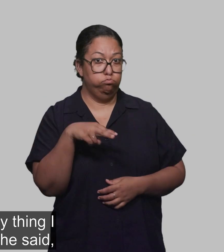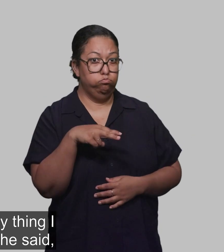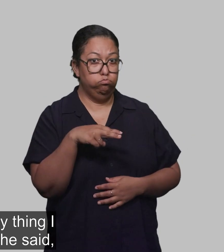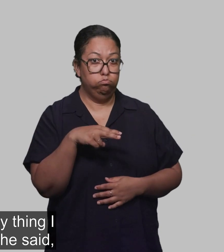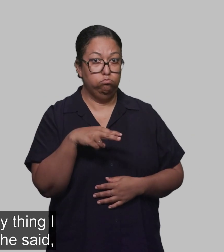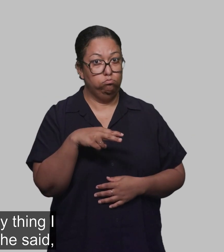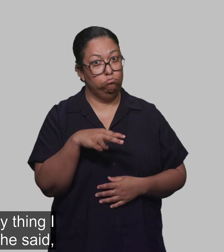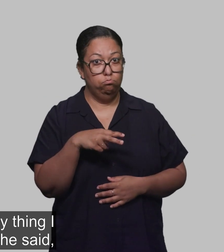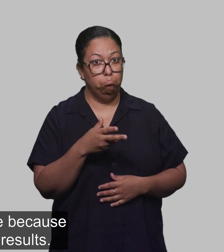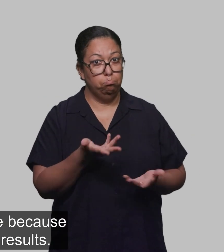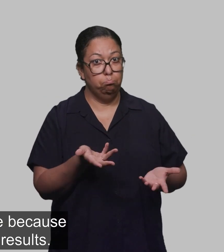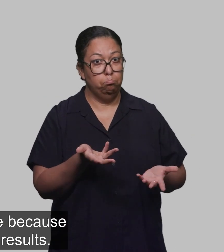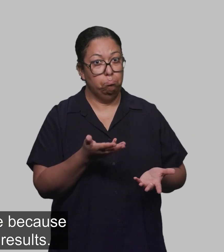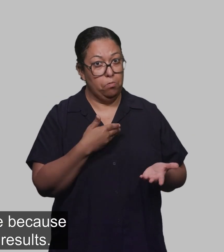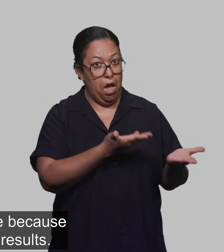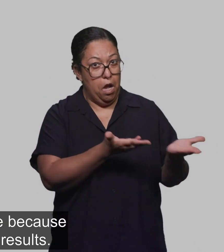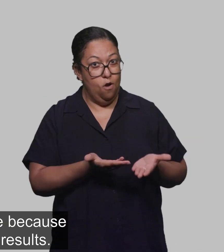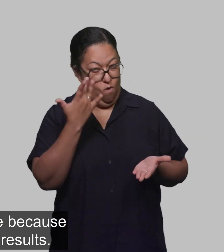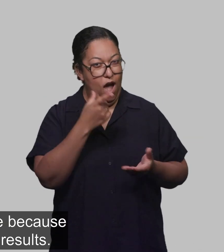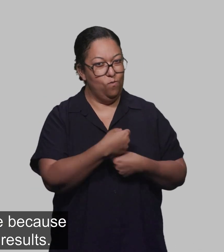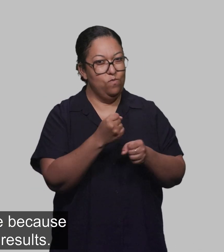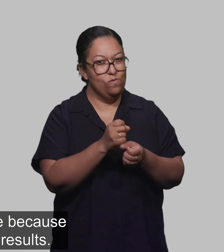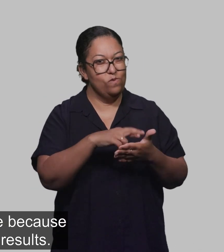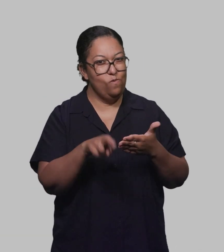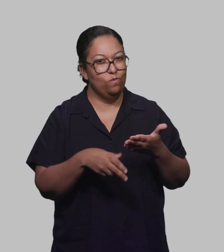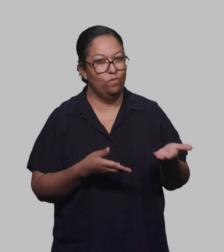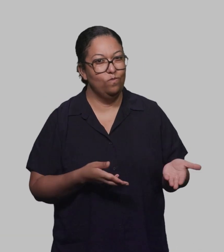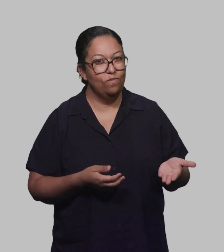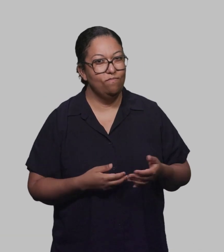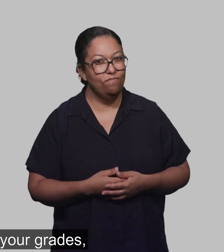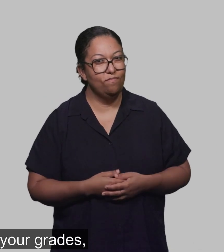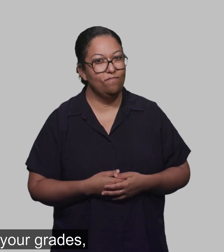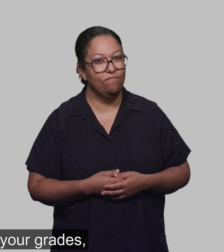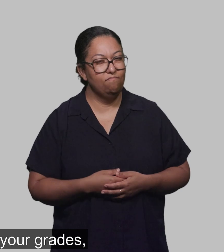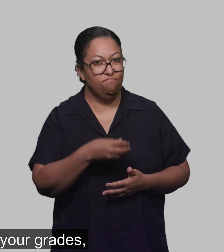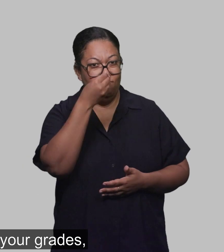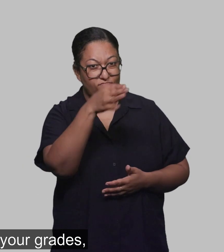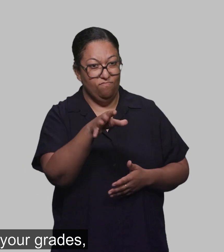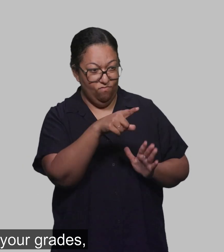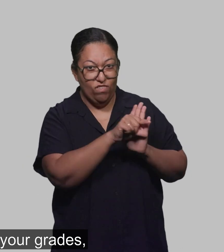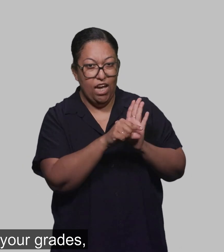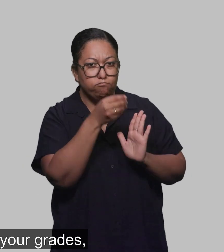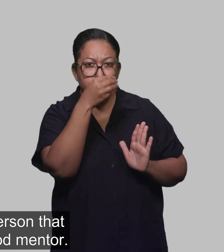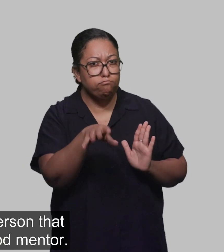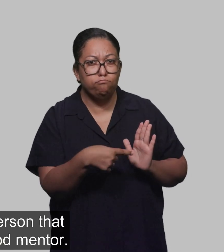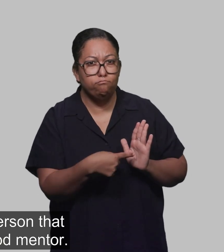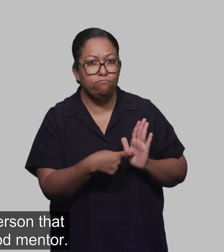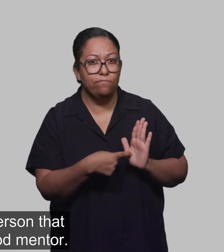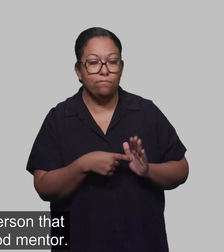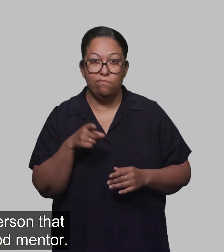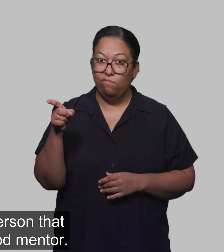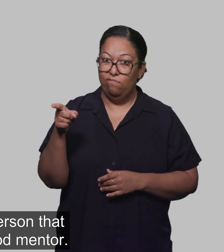say. And he said, I bring you here because you produce results. I don't care about your grades.